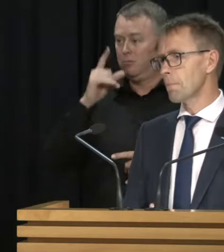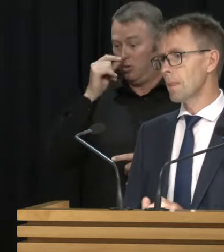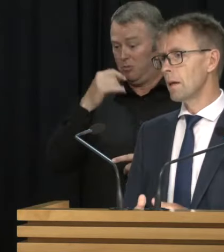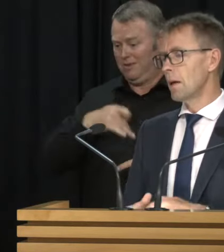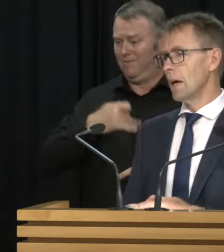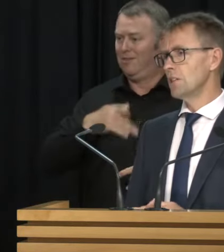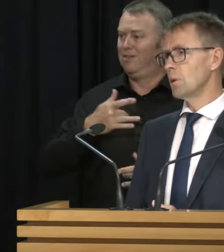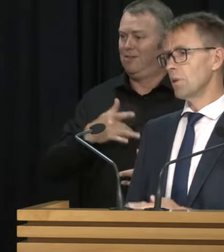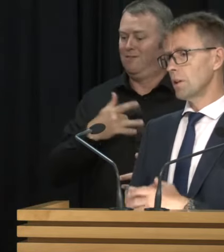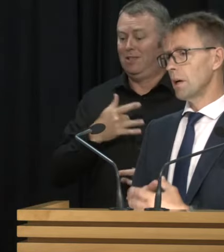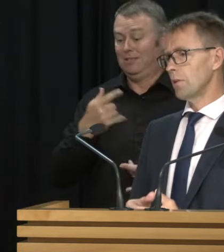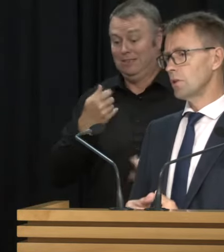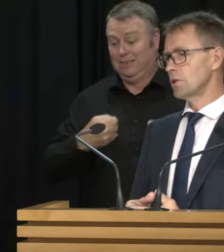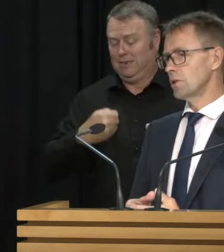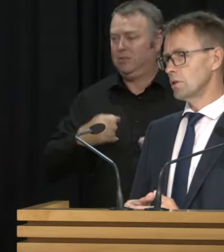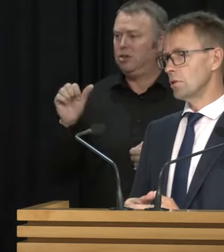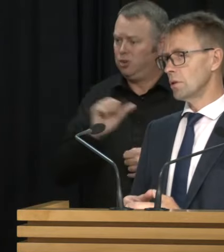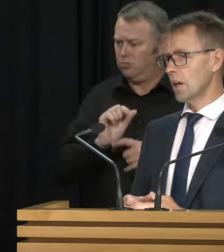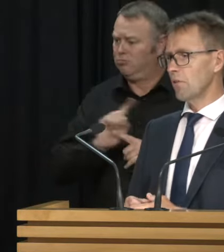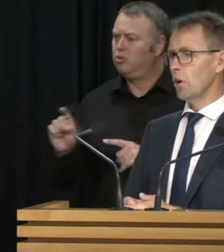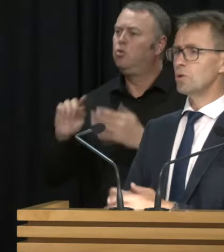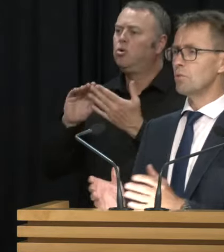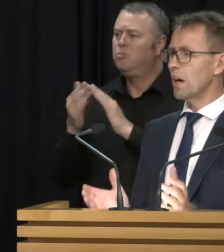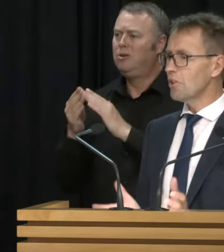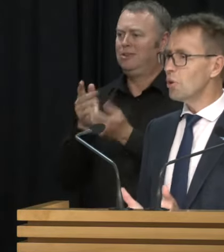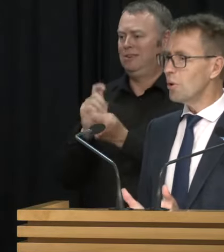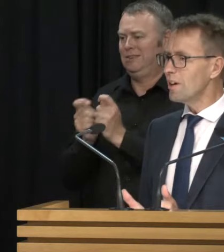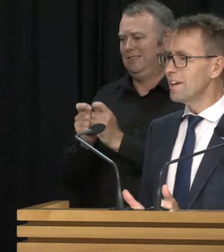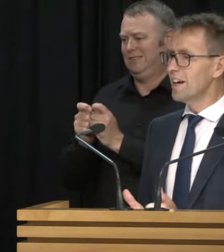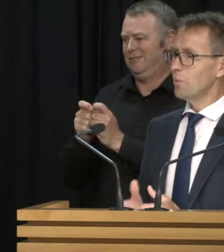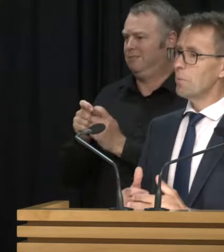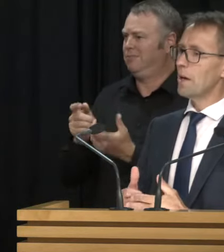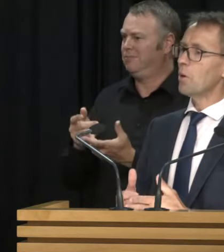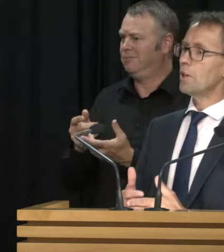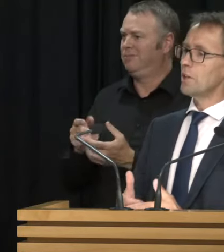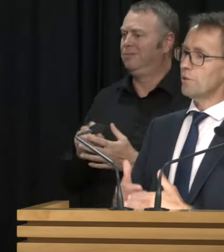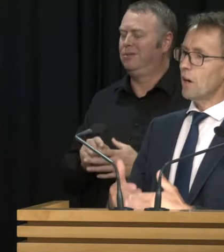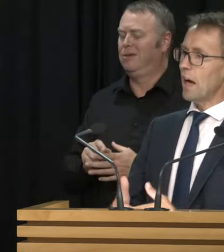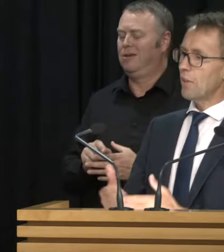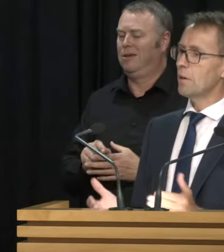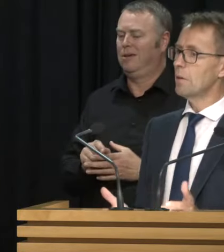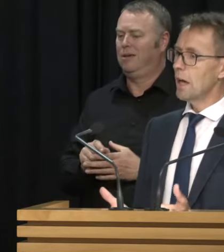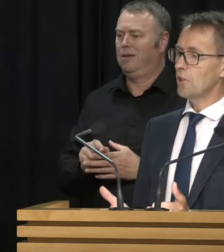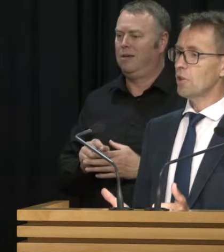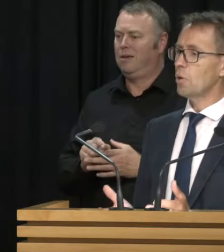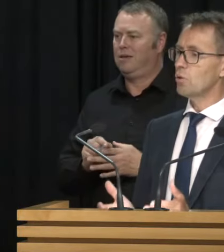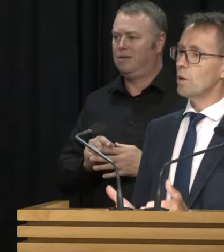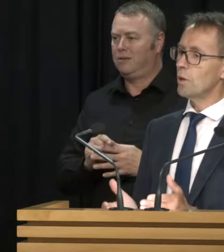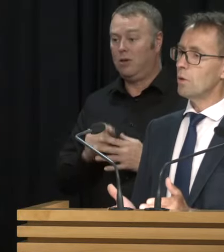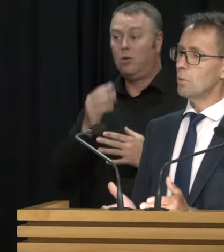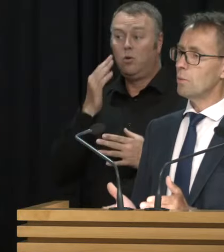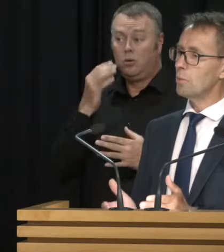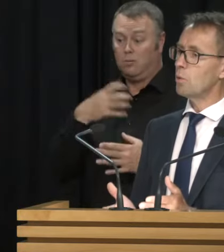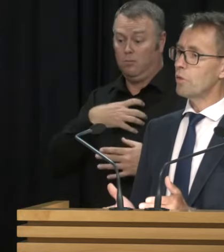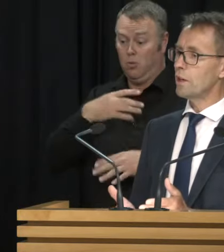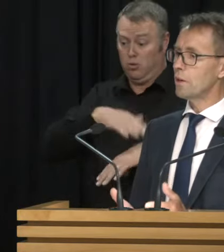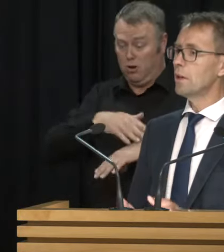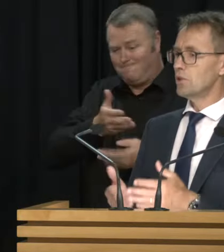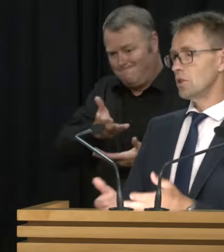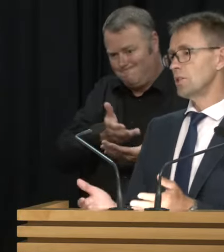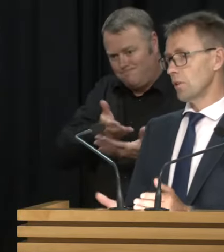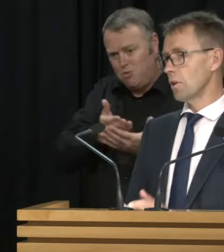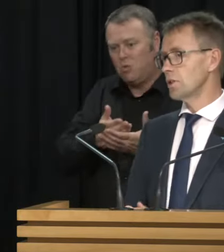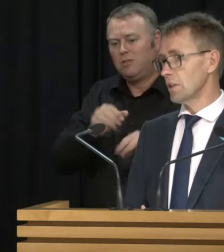centre. As we think about this student and those around her, we may well identify other households where we will